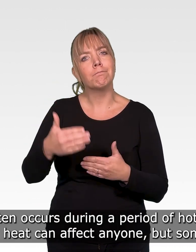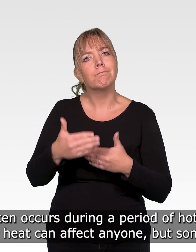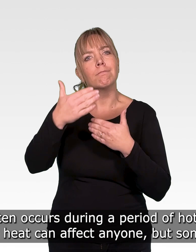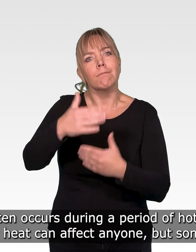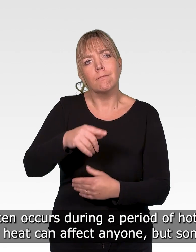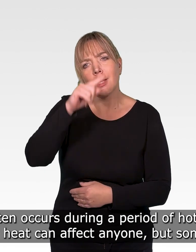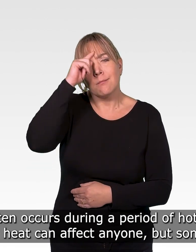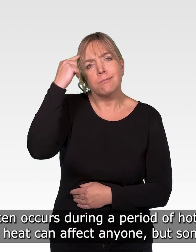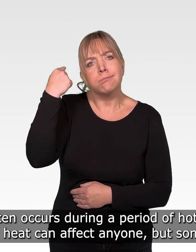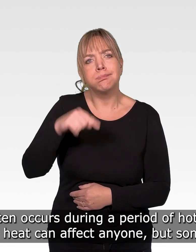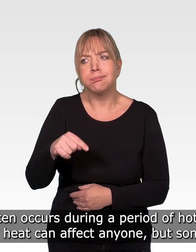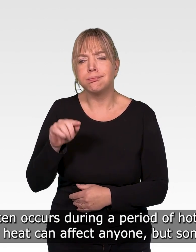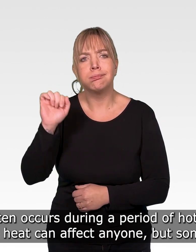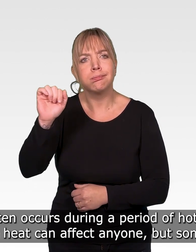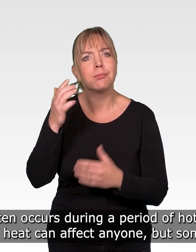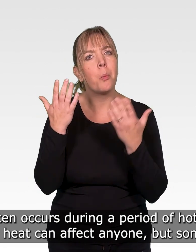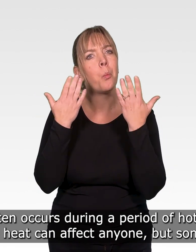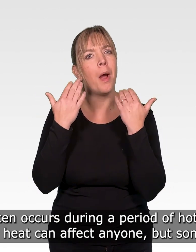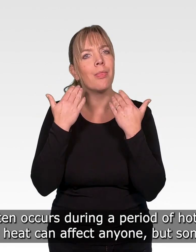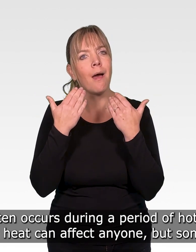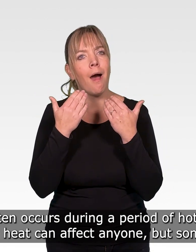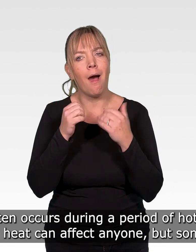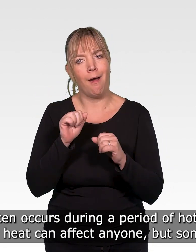Drought often occurs during a period of hot weather.